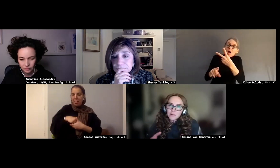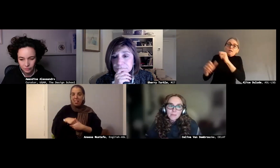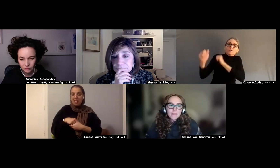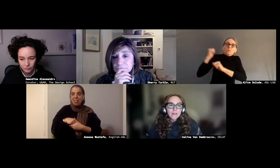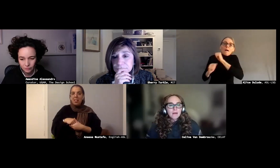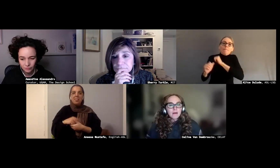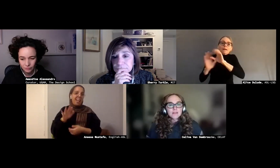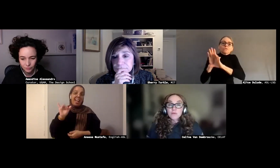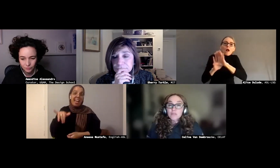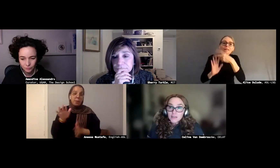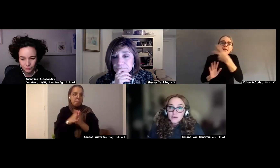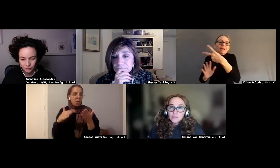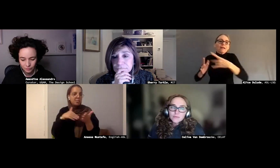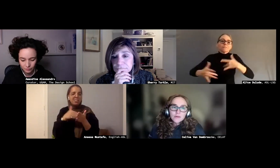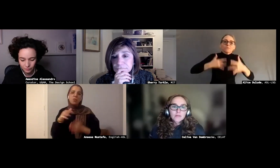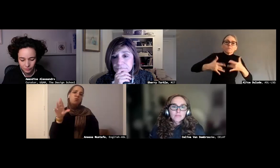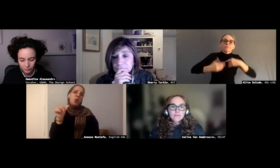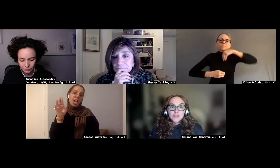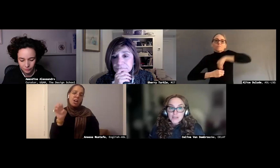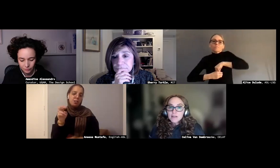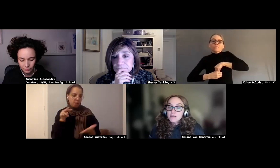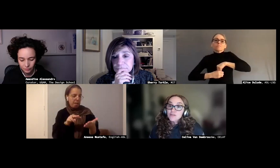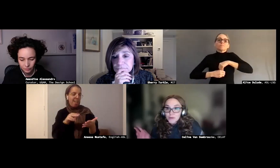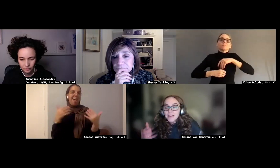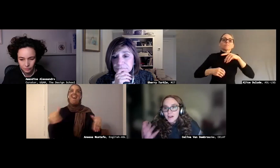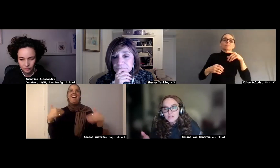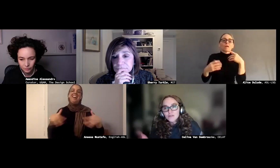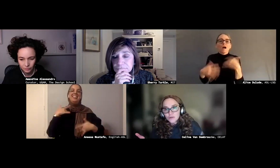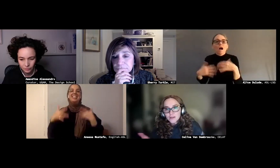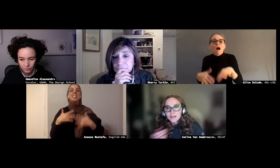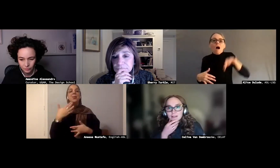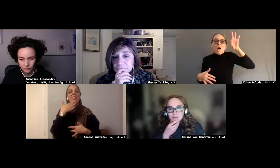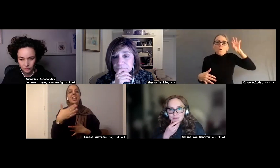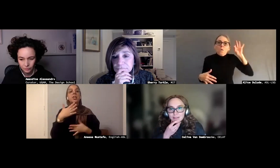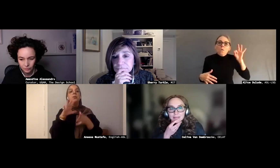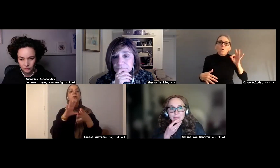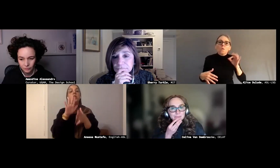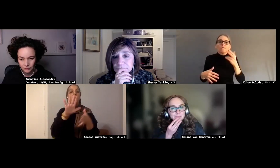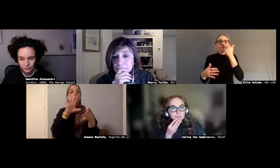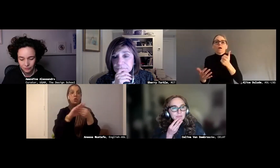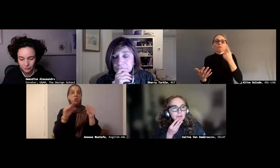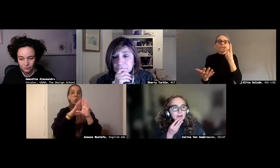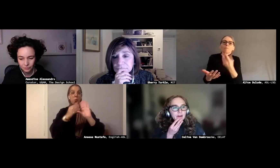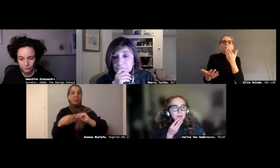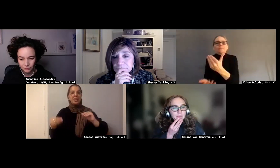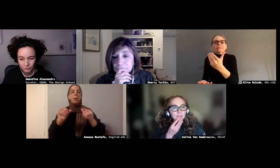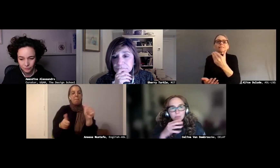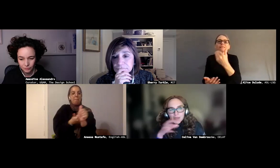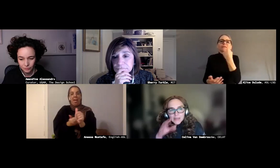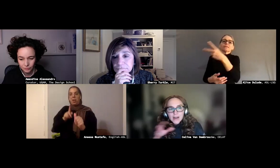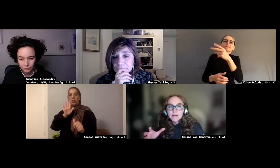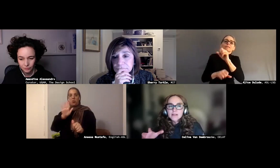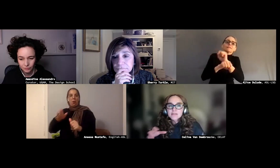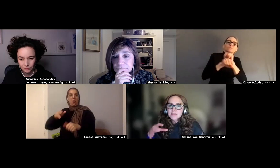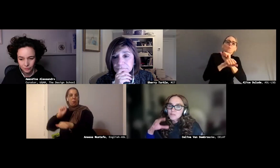another. So thank you for sharing the story behind the story, like you said. There are